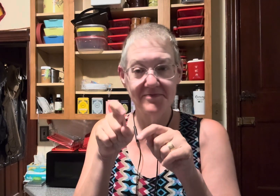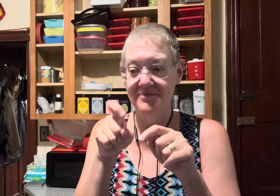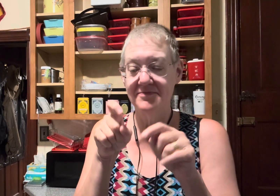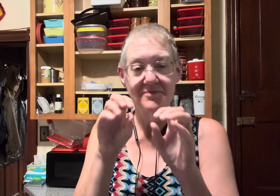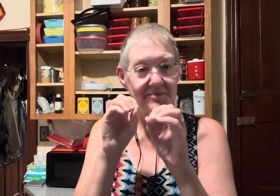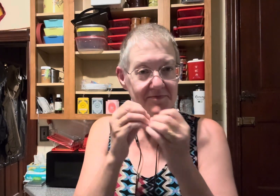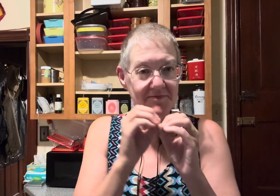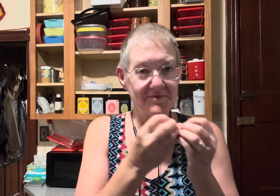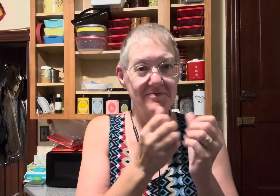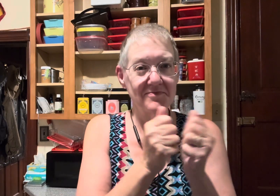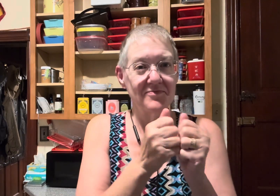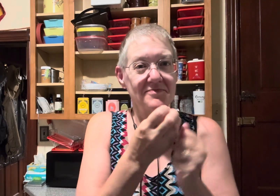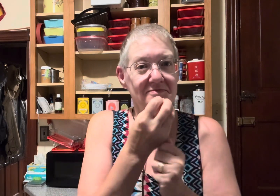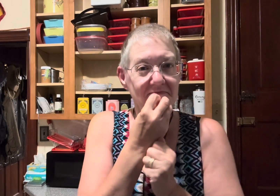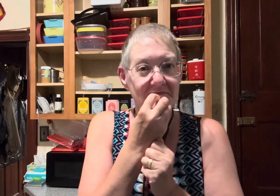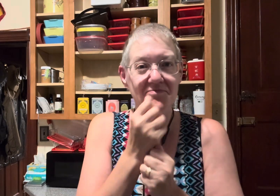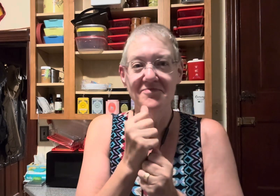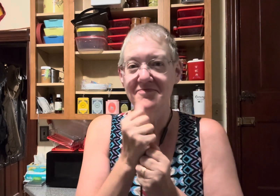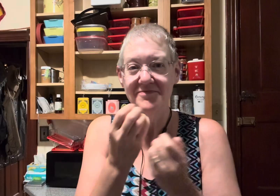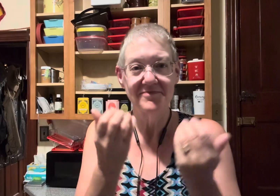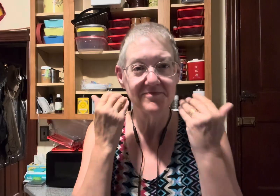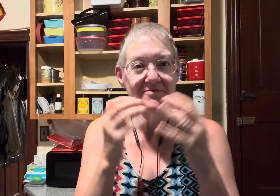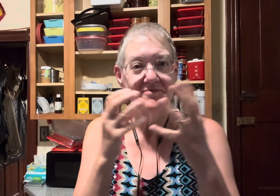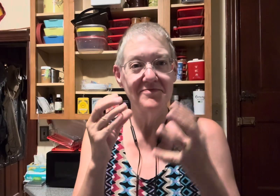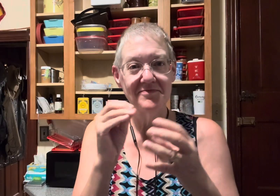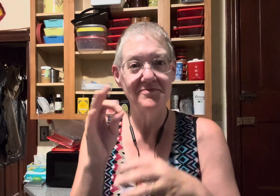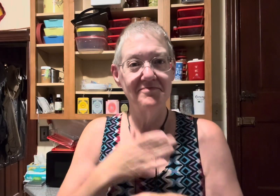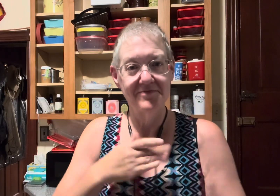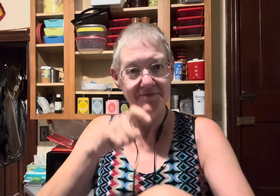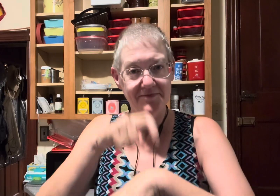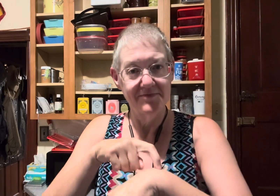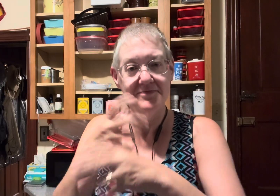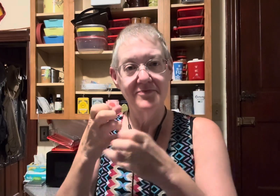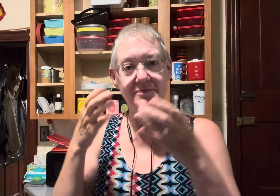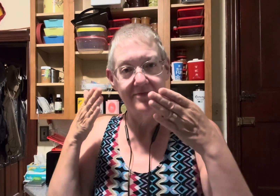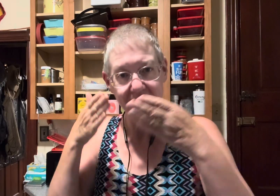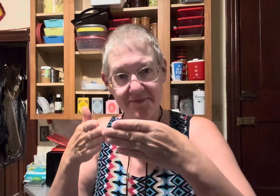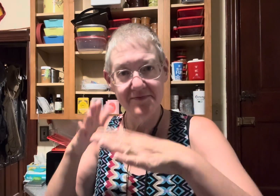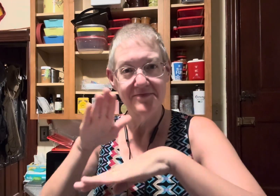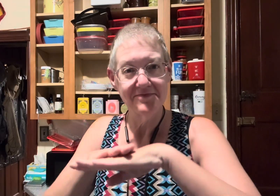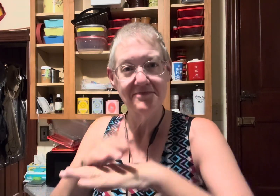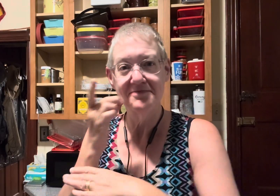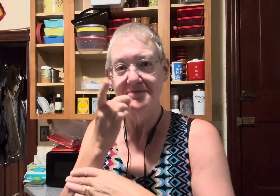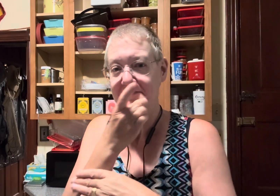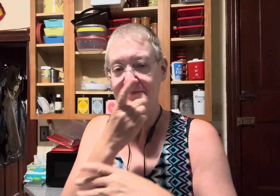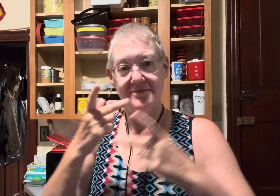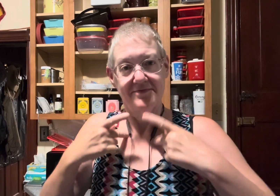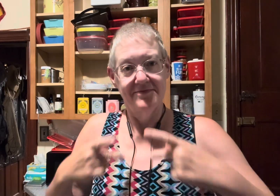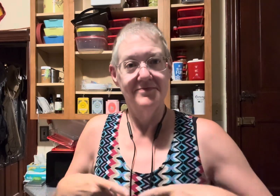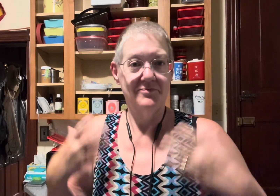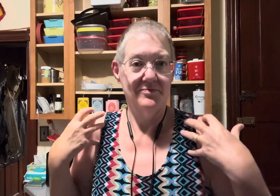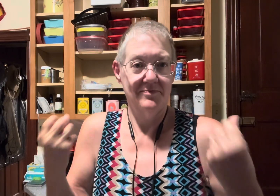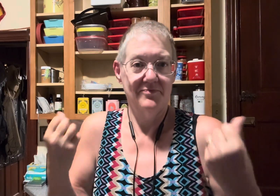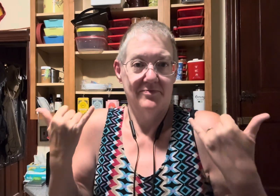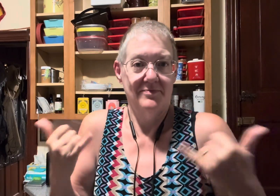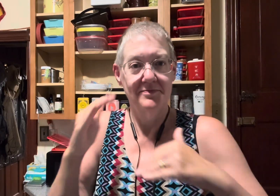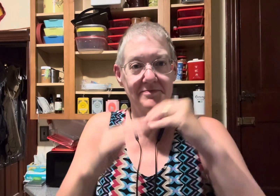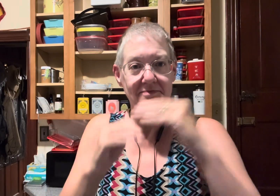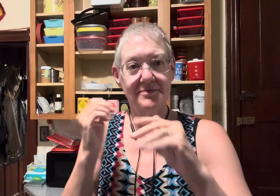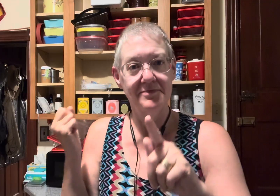organized with the food is really helping me to not feel overwhelmed or take up too much of my time, so we can focus on Dale's physical healing right